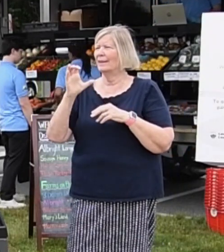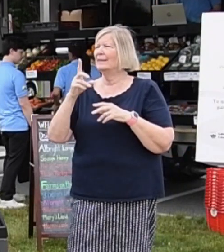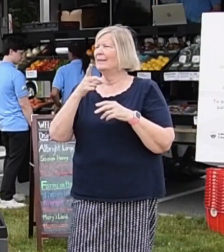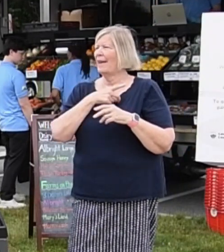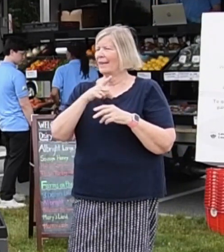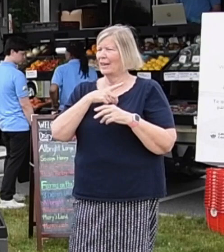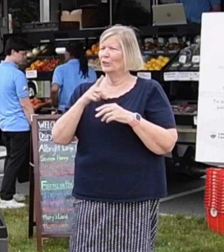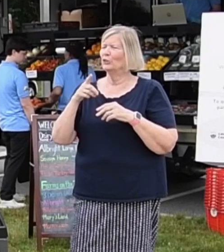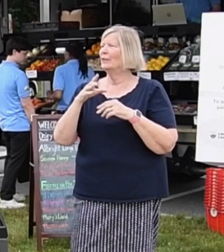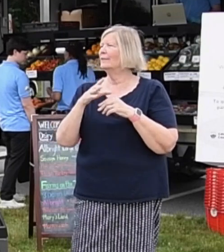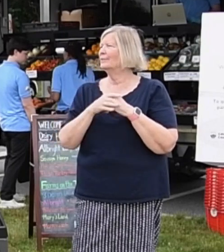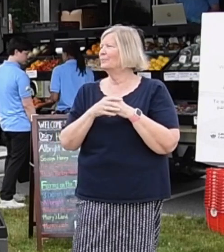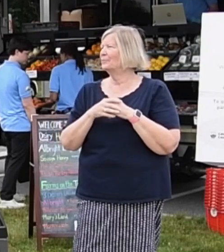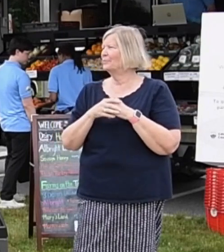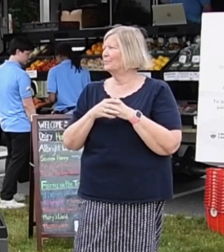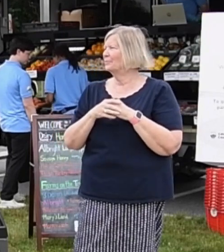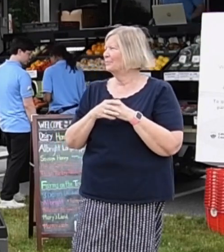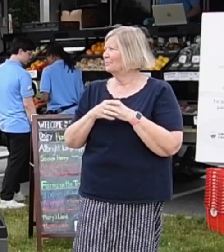Delegation.